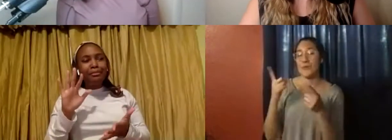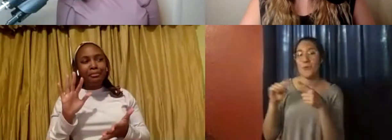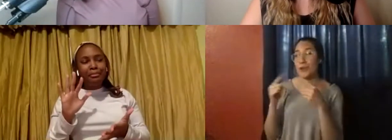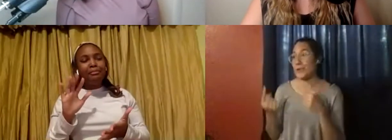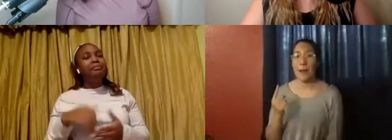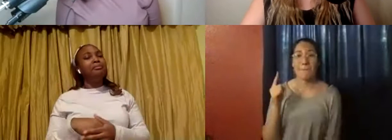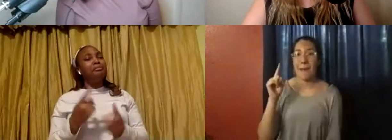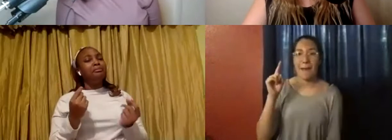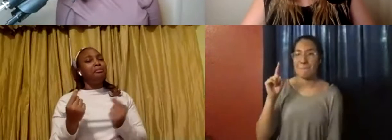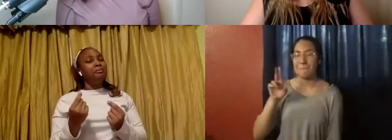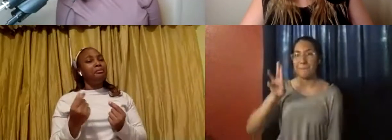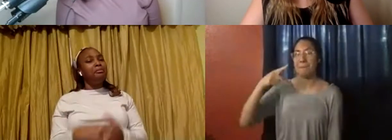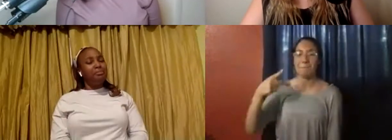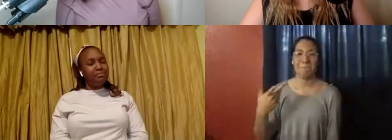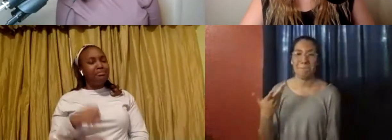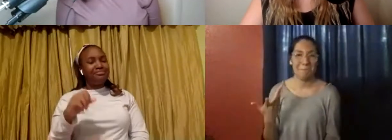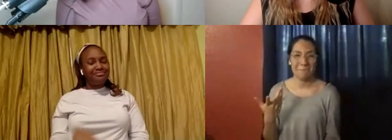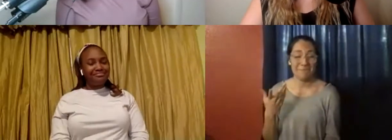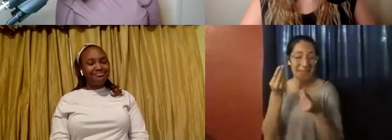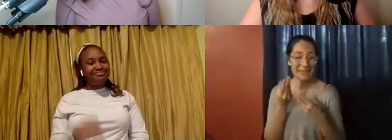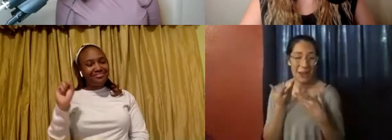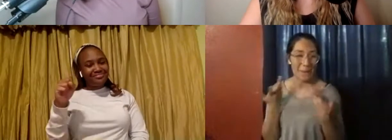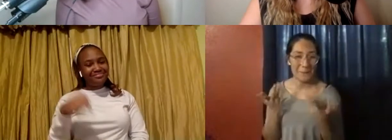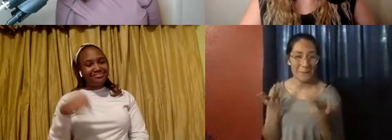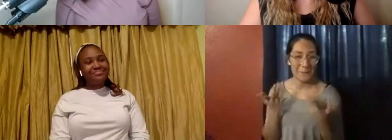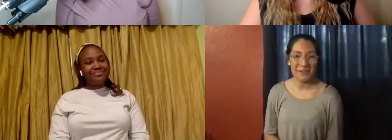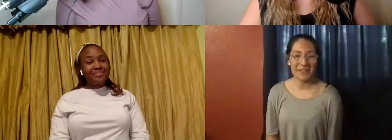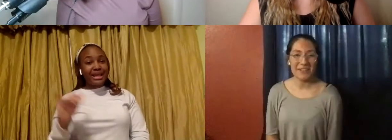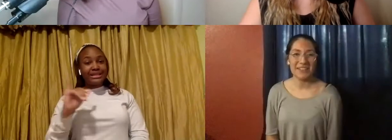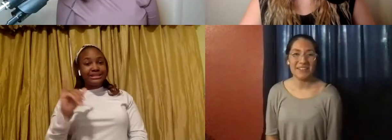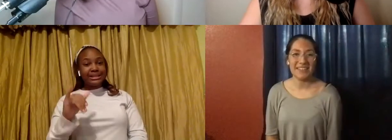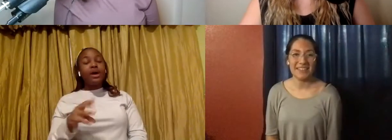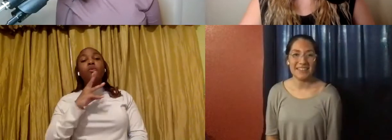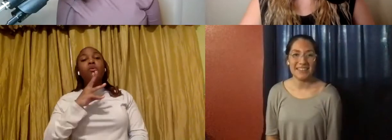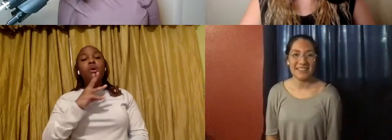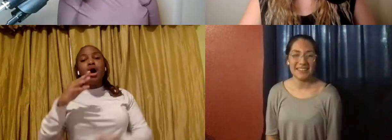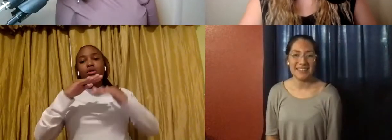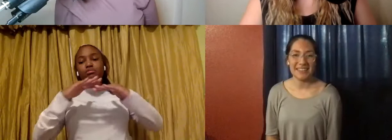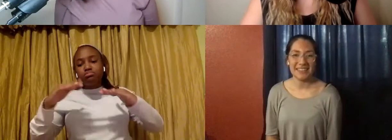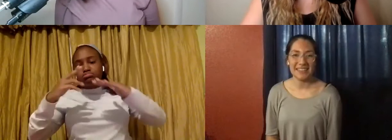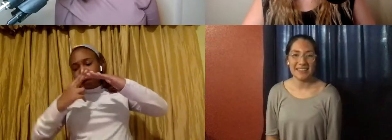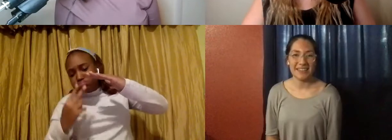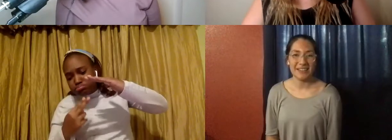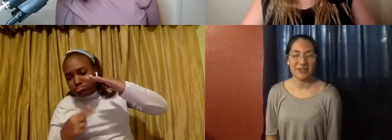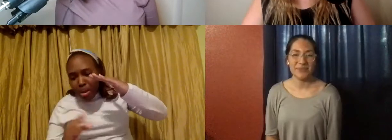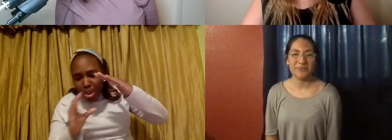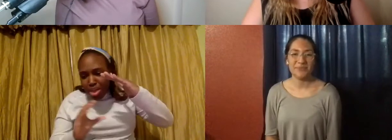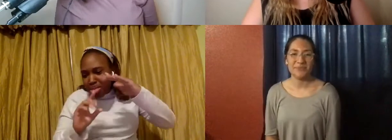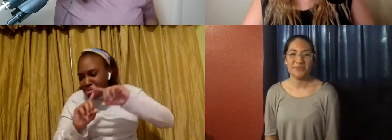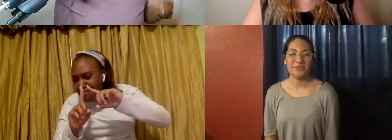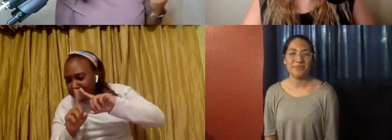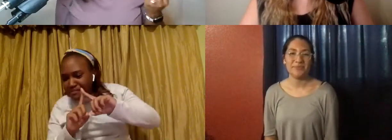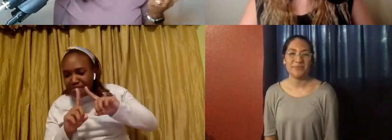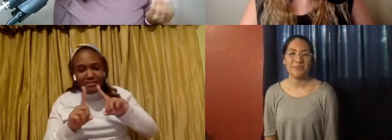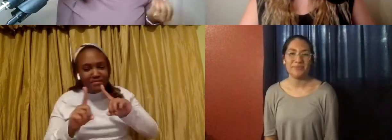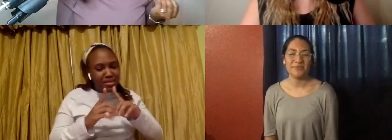let us know. Yeah. It's just like being underwater, you know? It's so foreign. There's so many things going on. You know, your